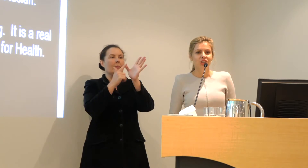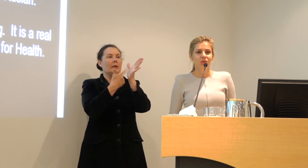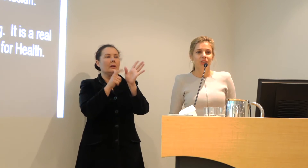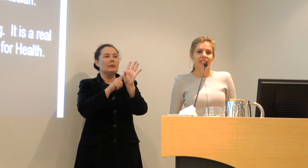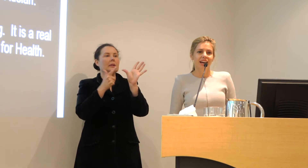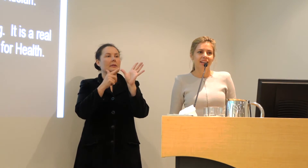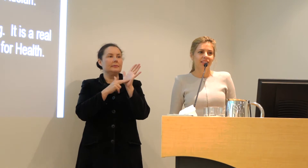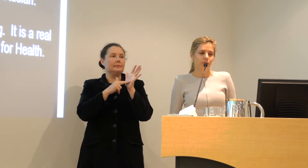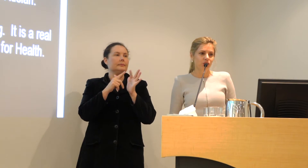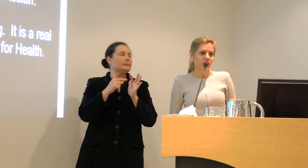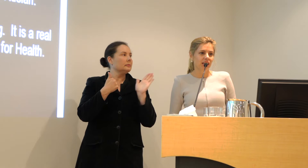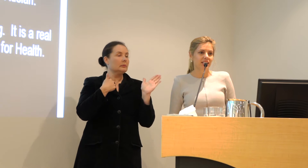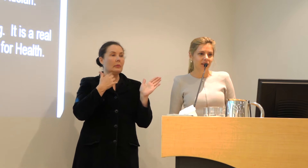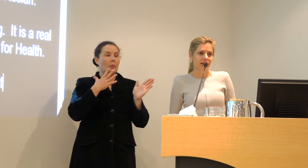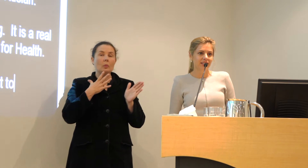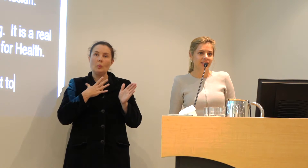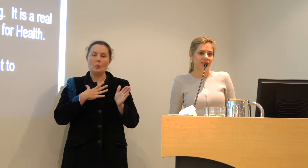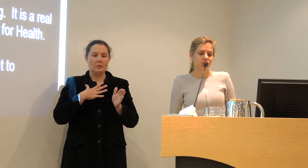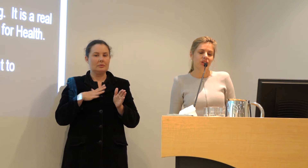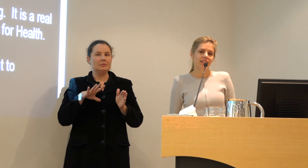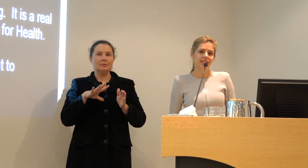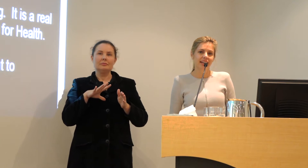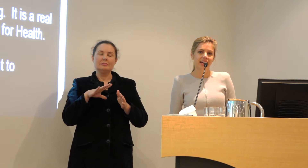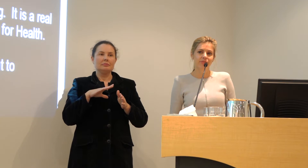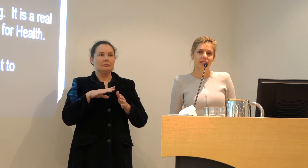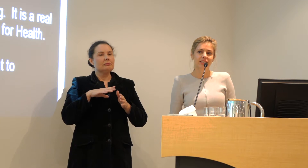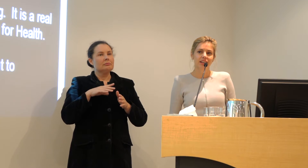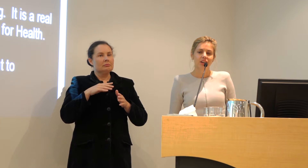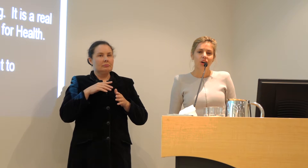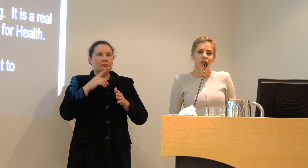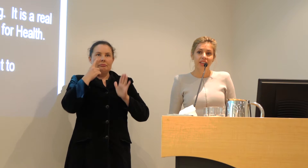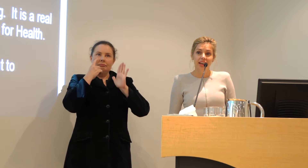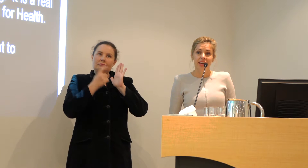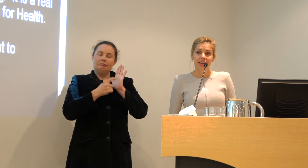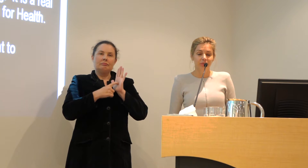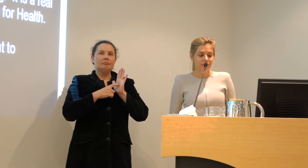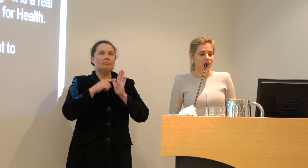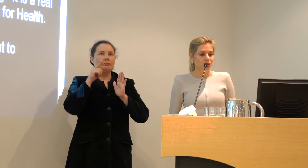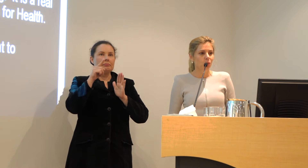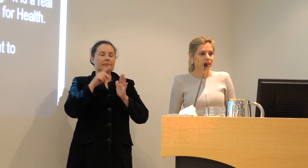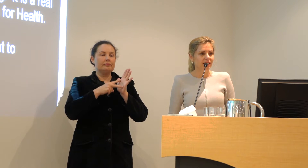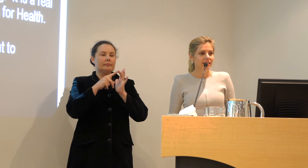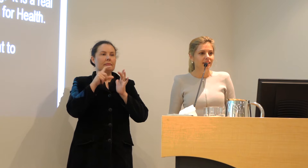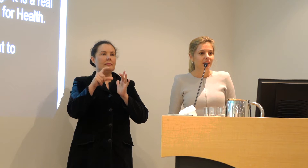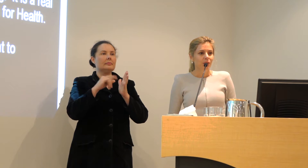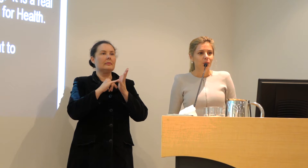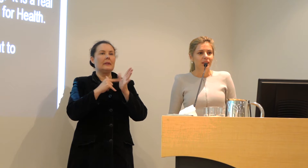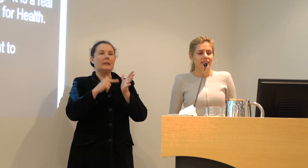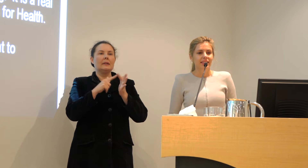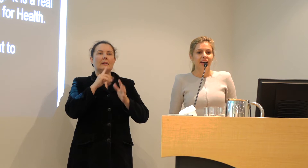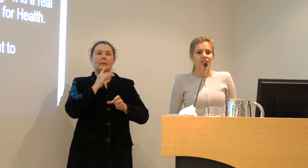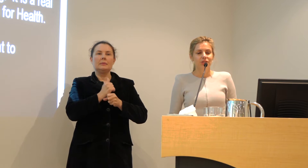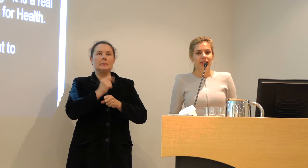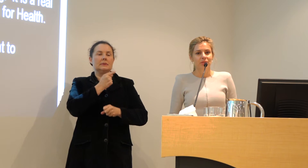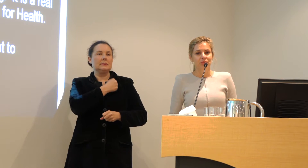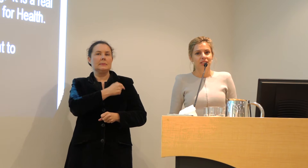And I do want to take the opportunity to commend the Victorian State Government on their commitment to equality. We